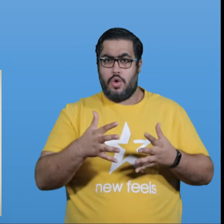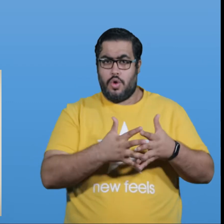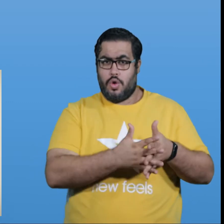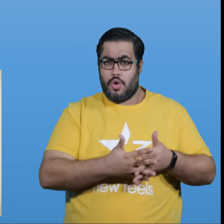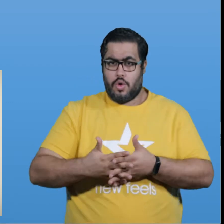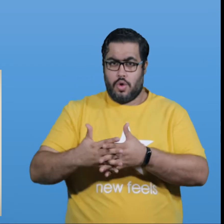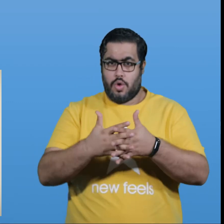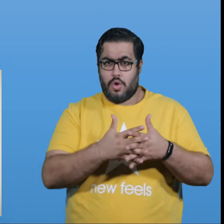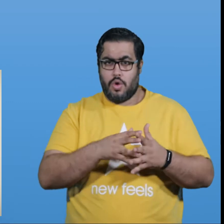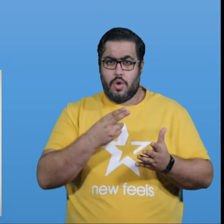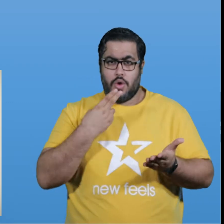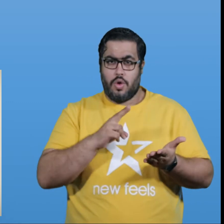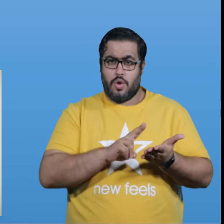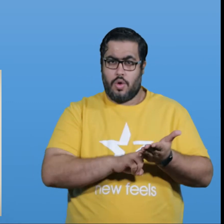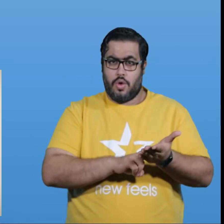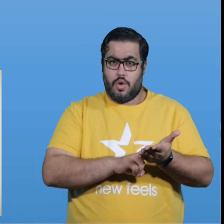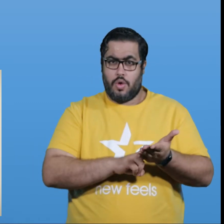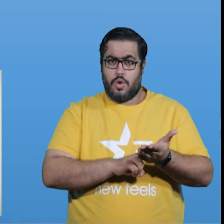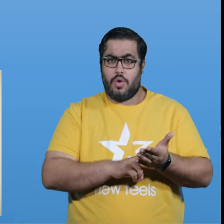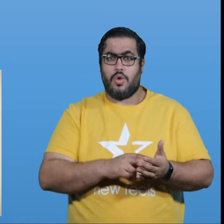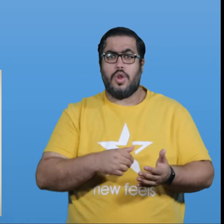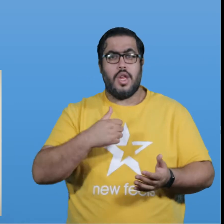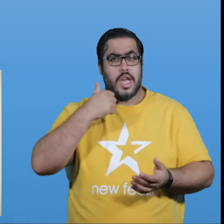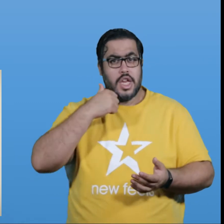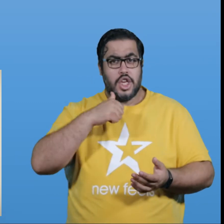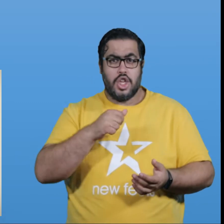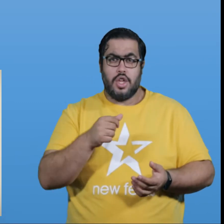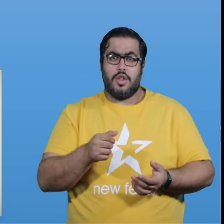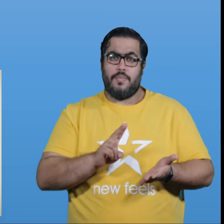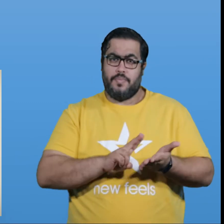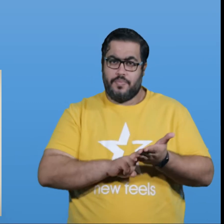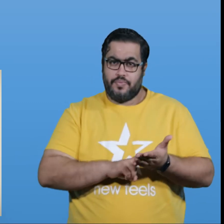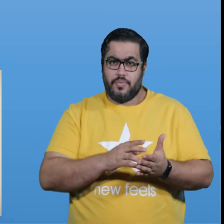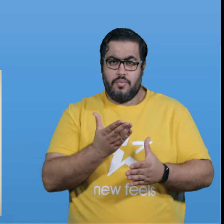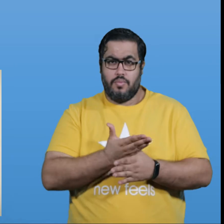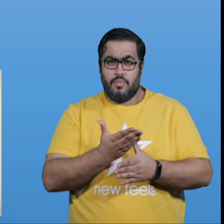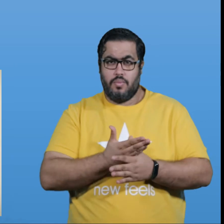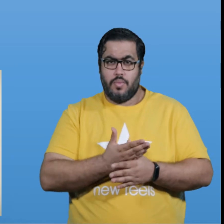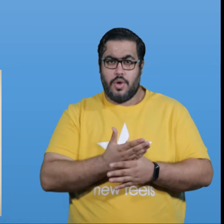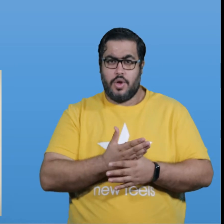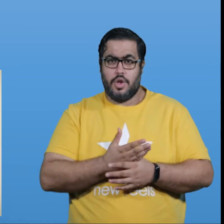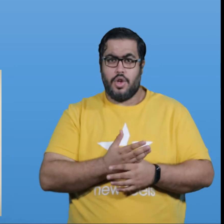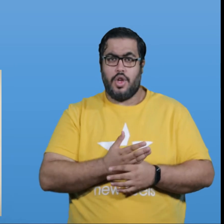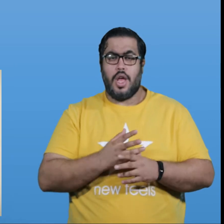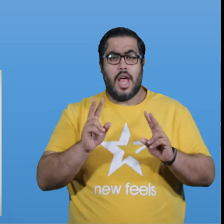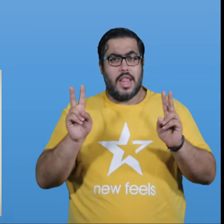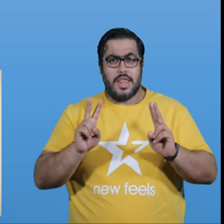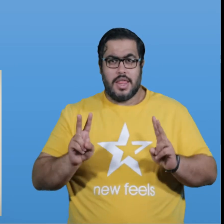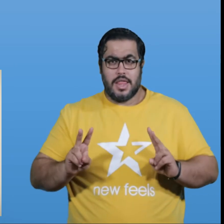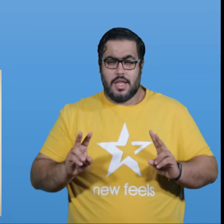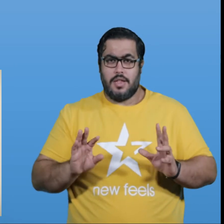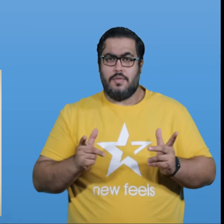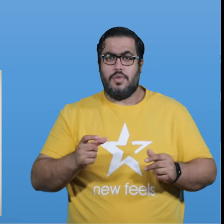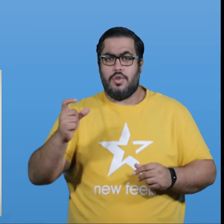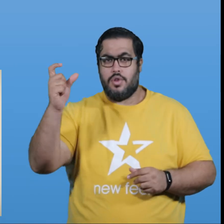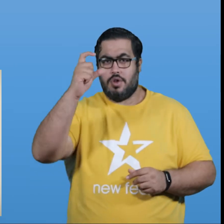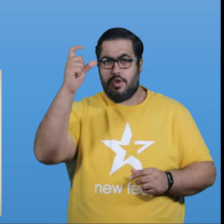Commemorate is a verb, and it means to recall and show respect for someone or something in a